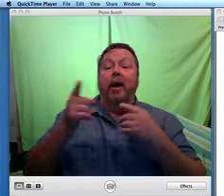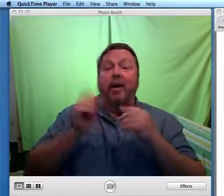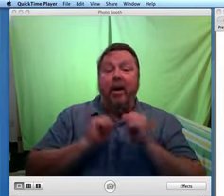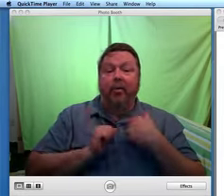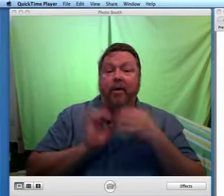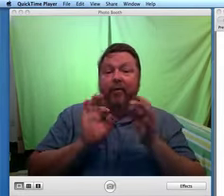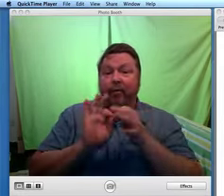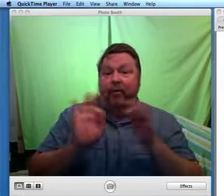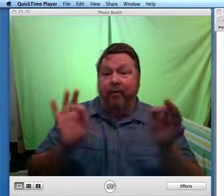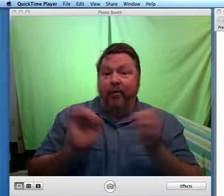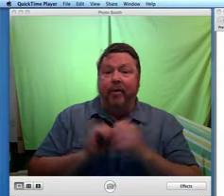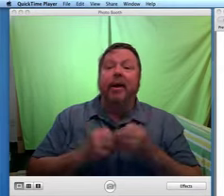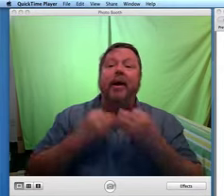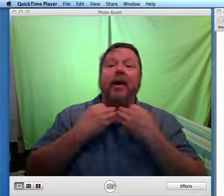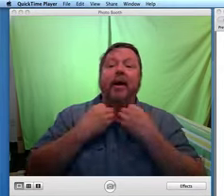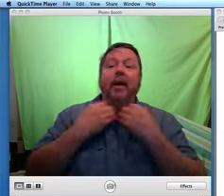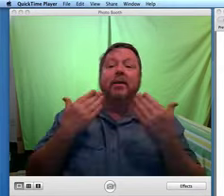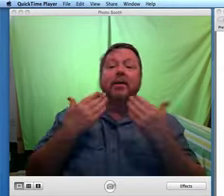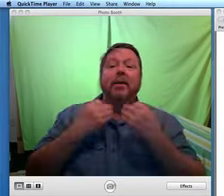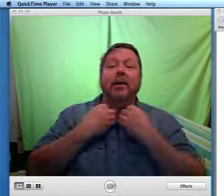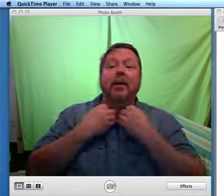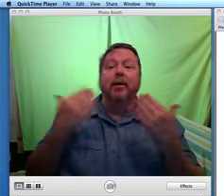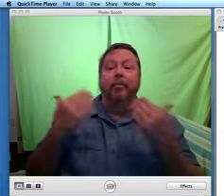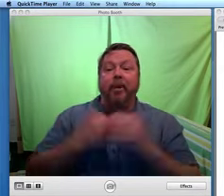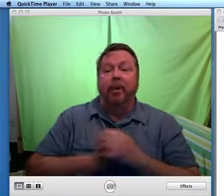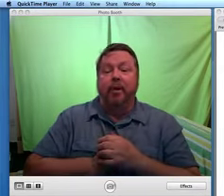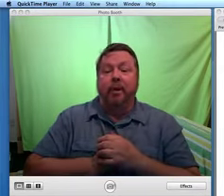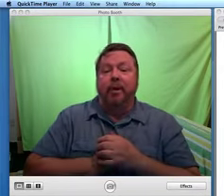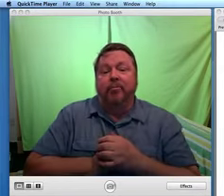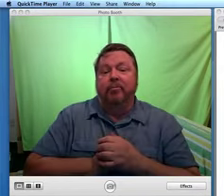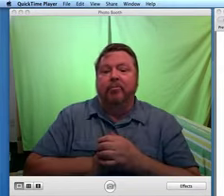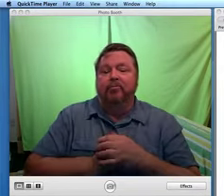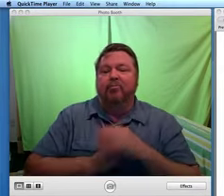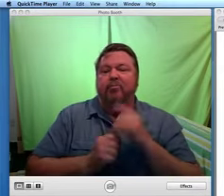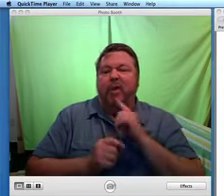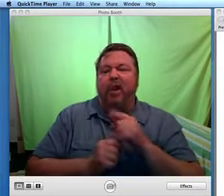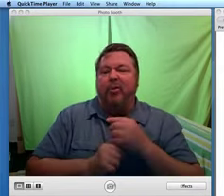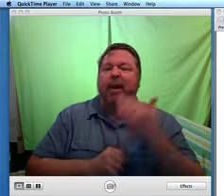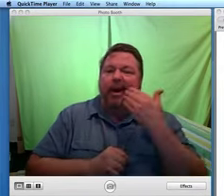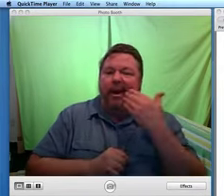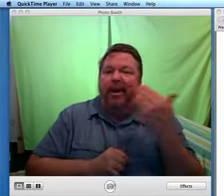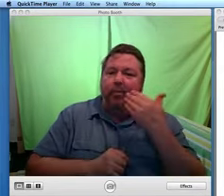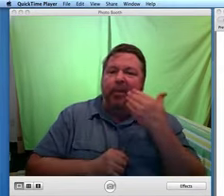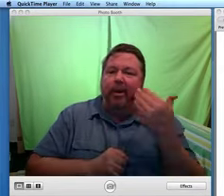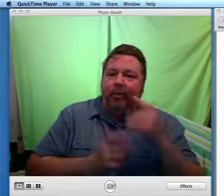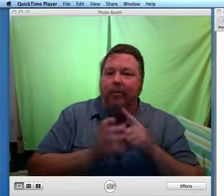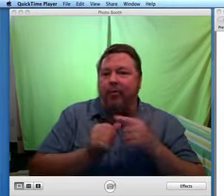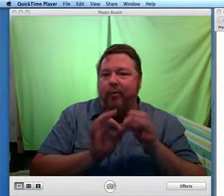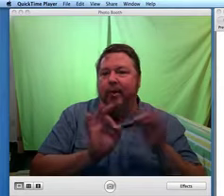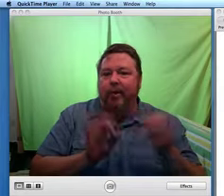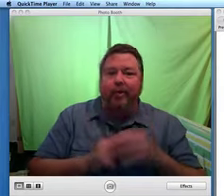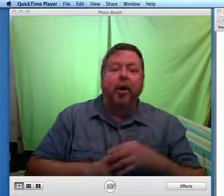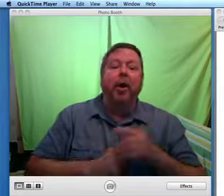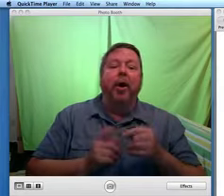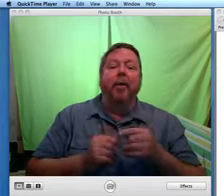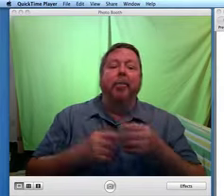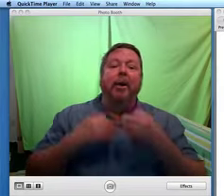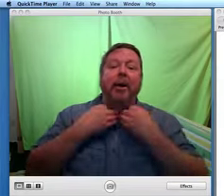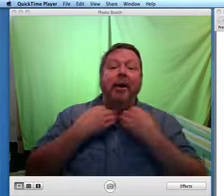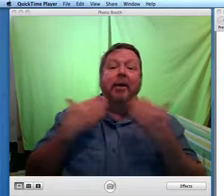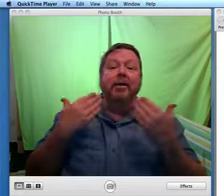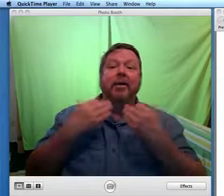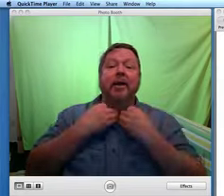and now you have your first sentence. Hit him. Actually, eat meat was your first sentence.